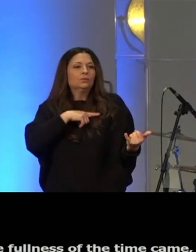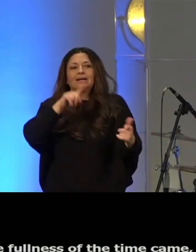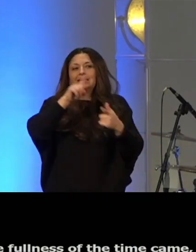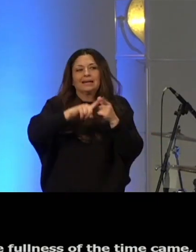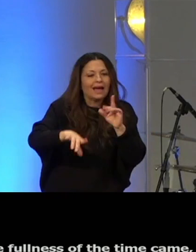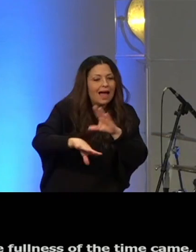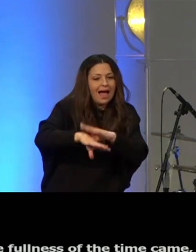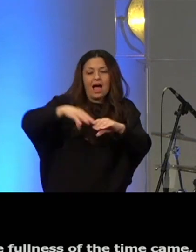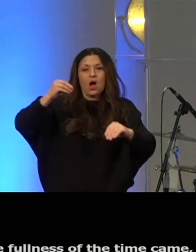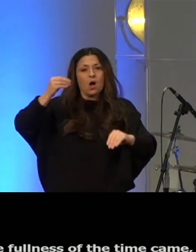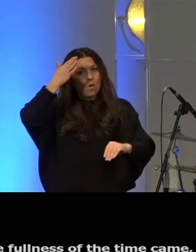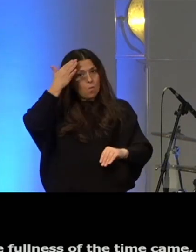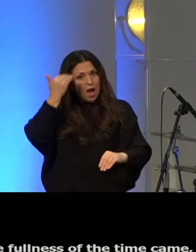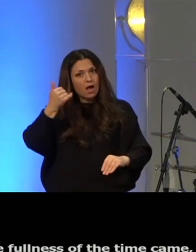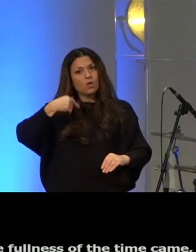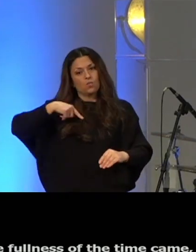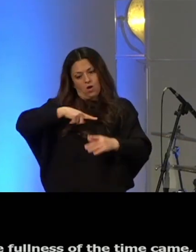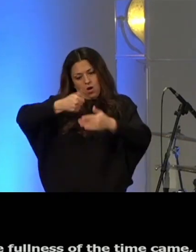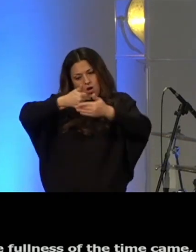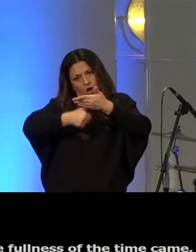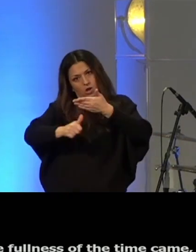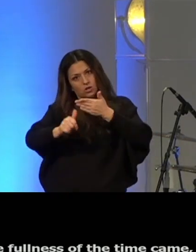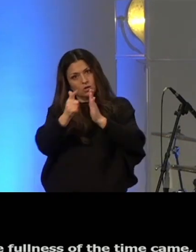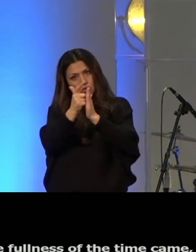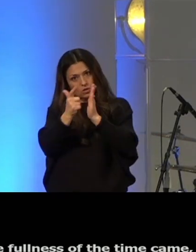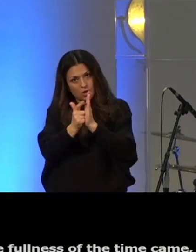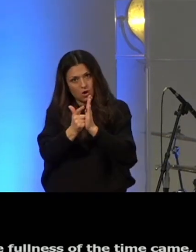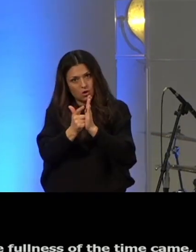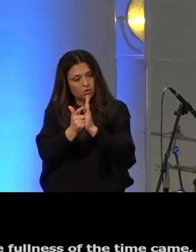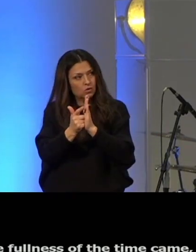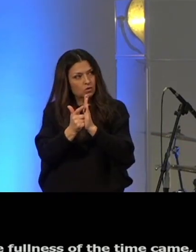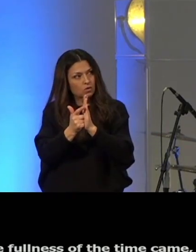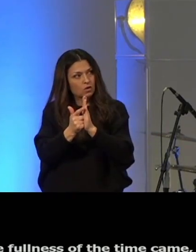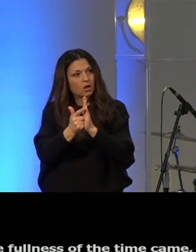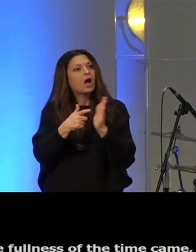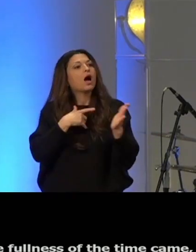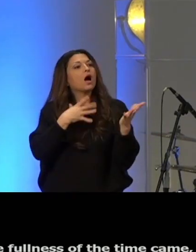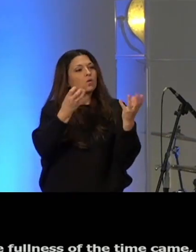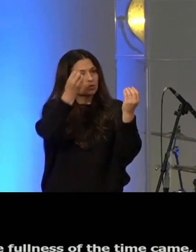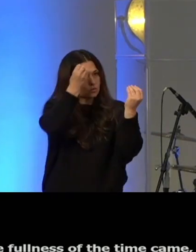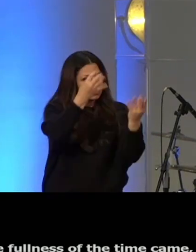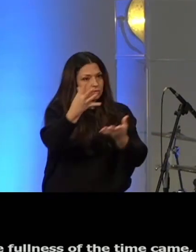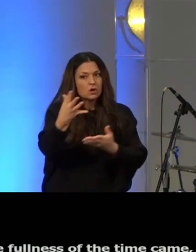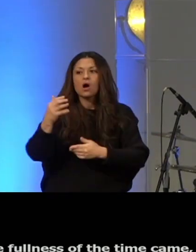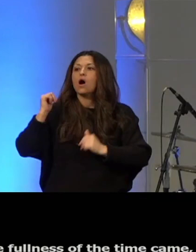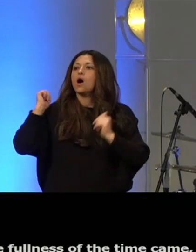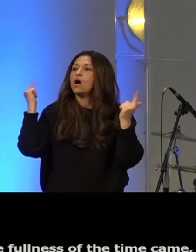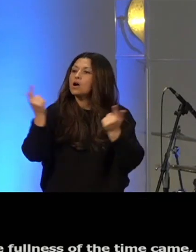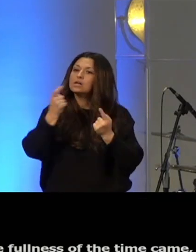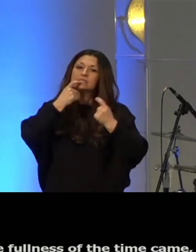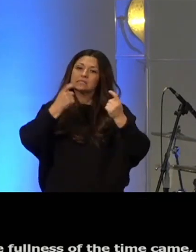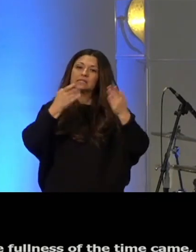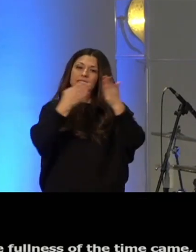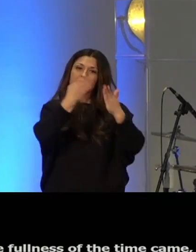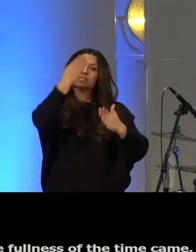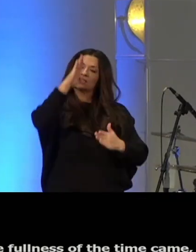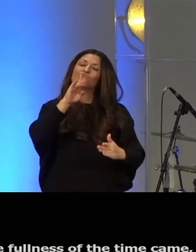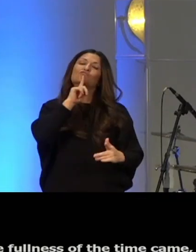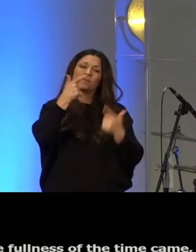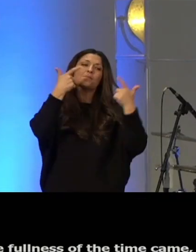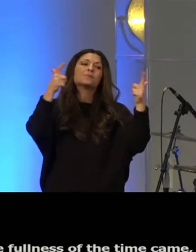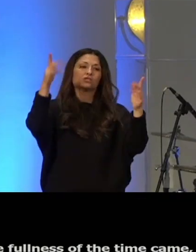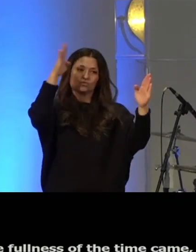of it because we're under the law. And I want you to know that we've all sinned against God. We're in big